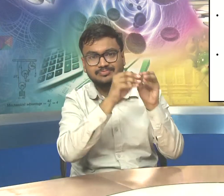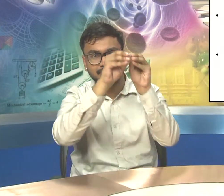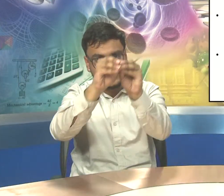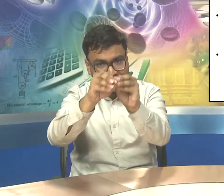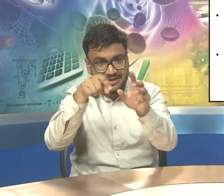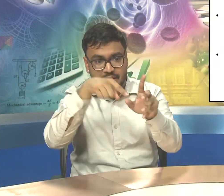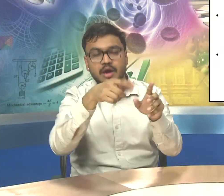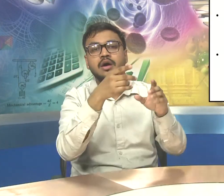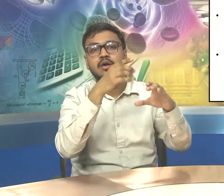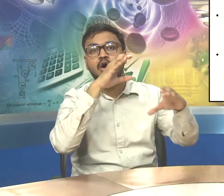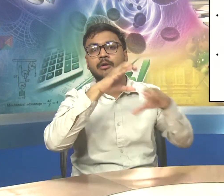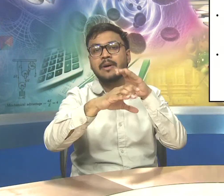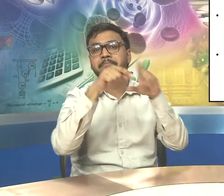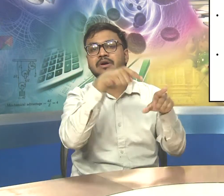fixed.